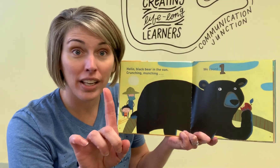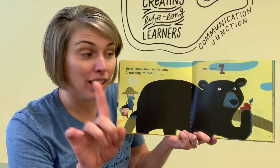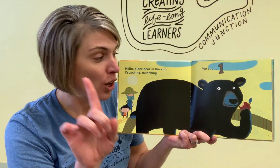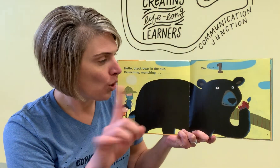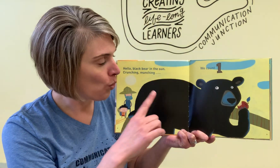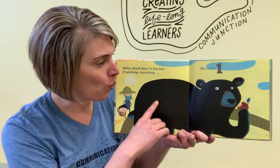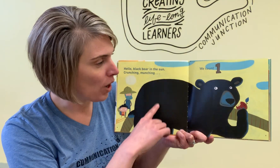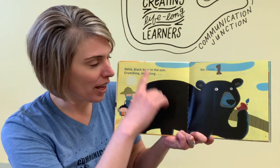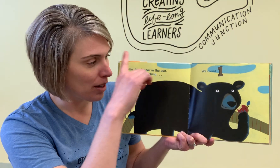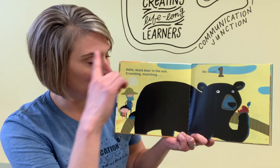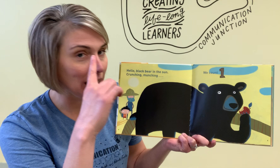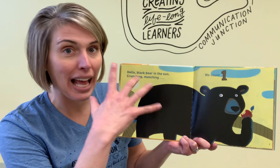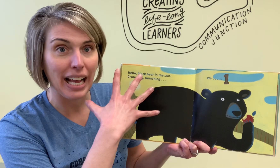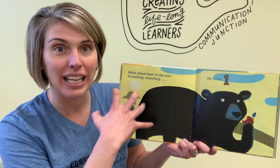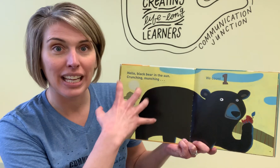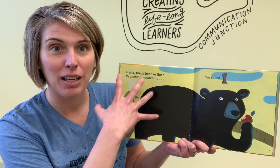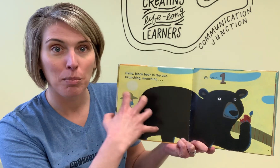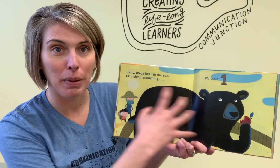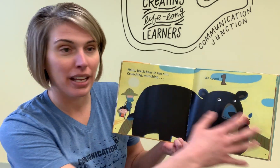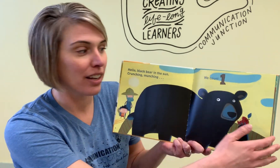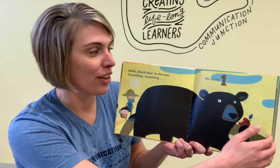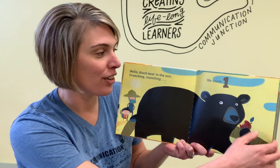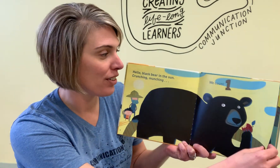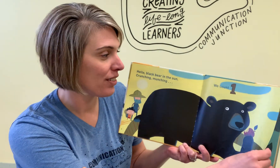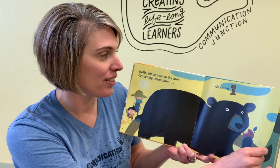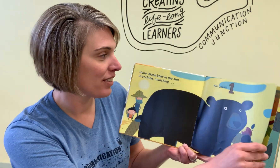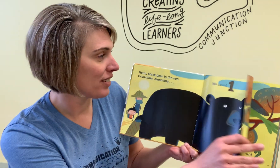1, 1 black bear.